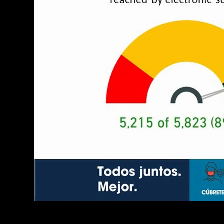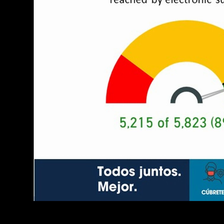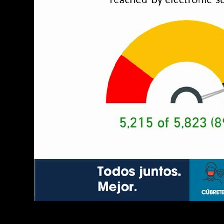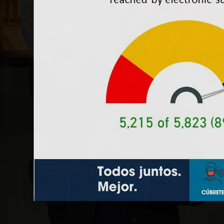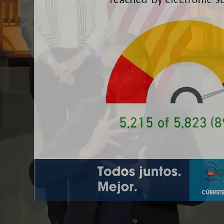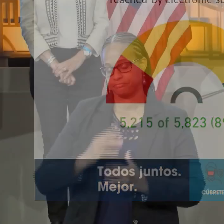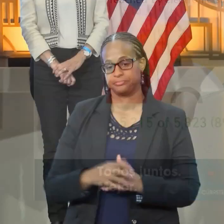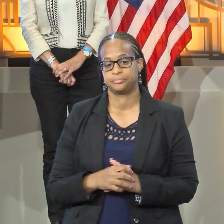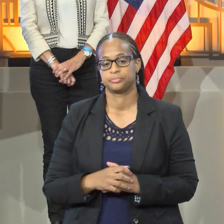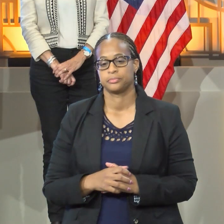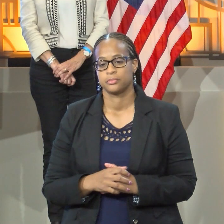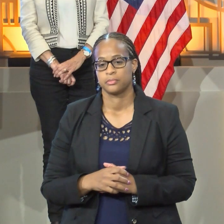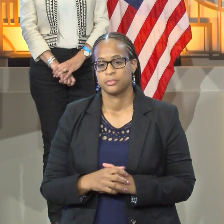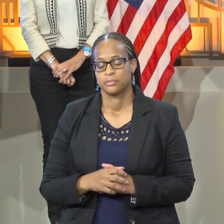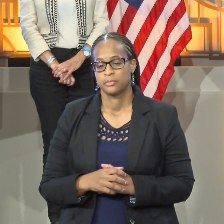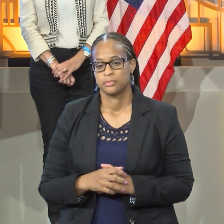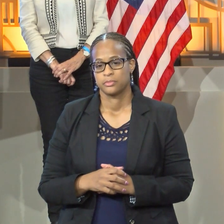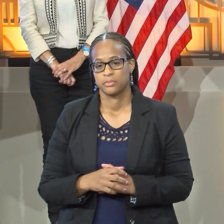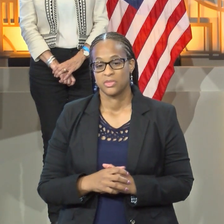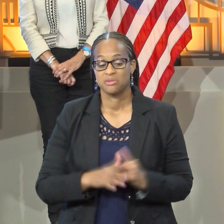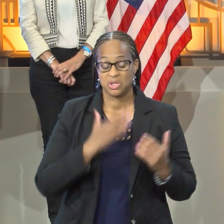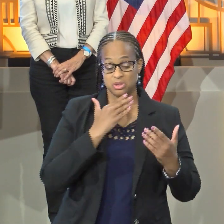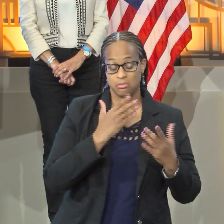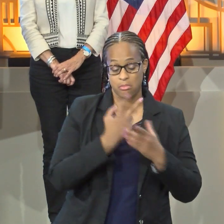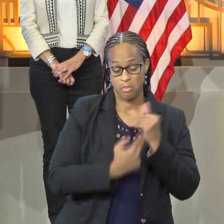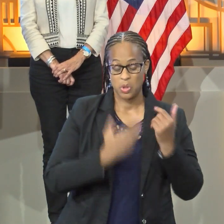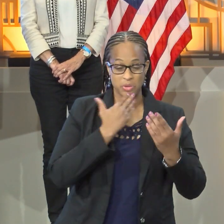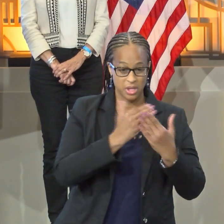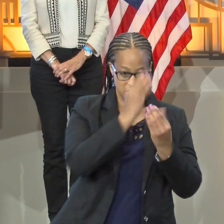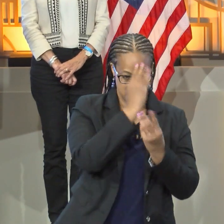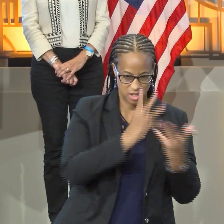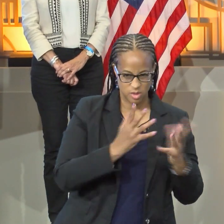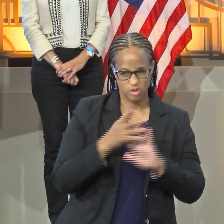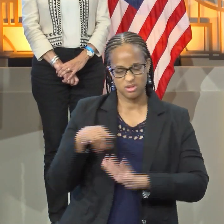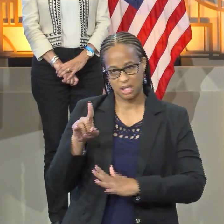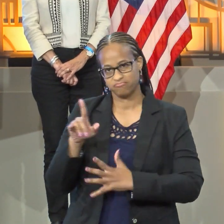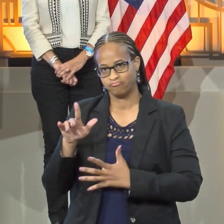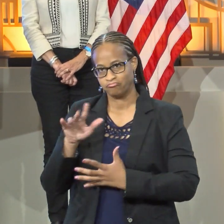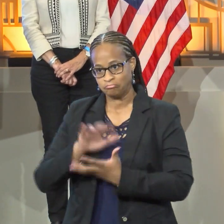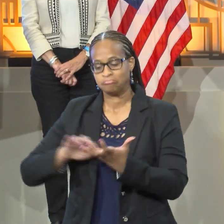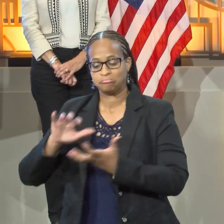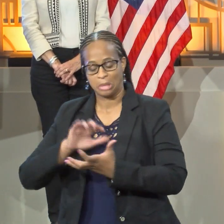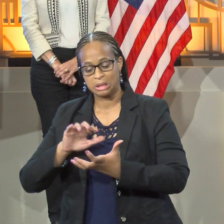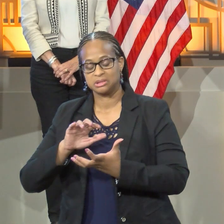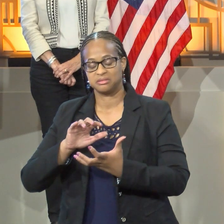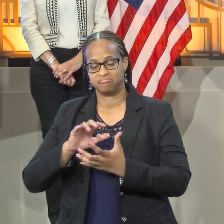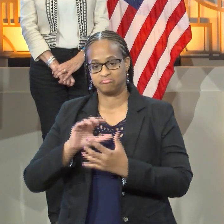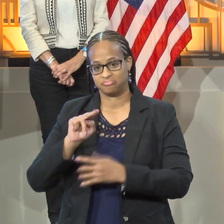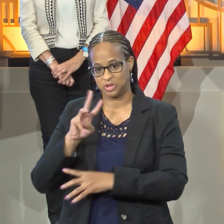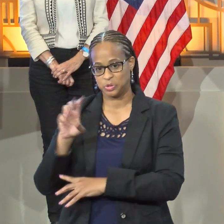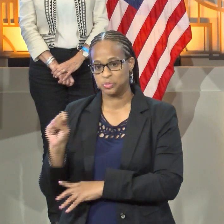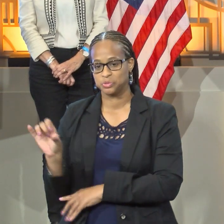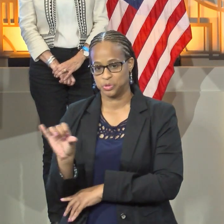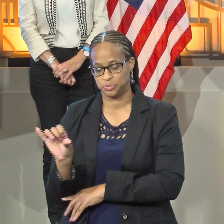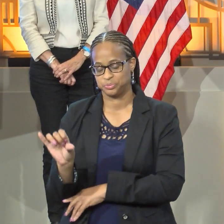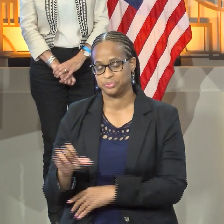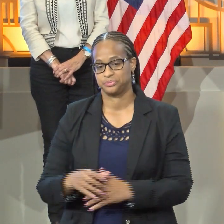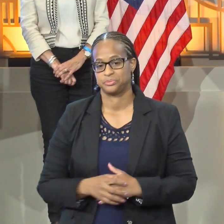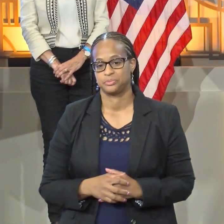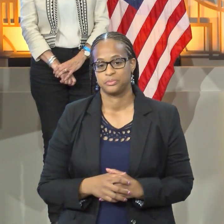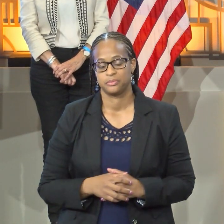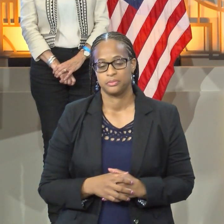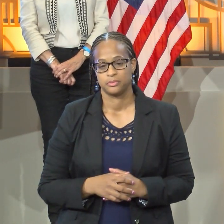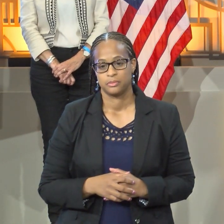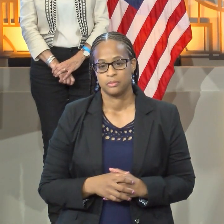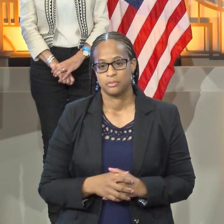enough information. So that's both good news and mixed news, I would say, with that. And